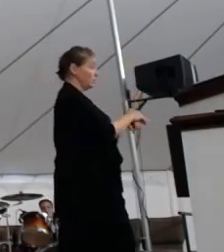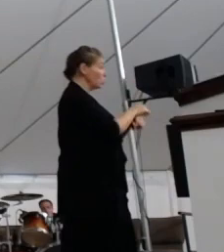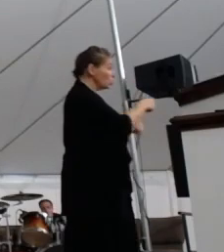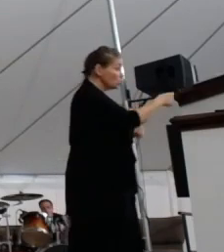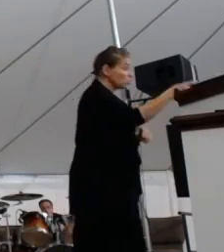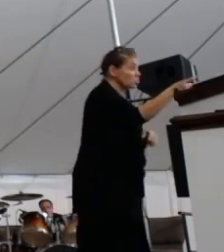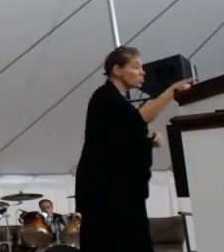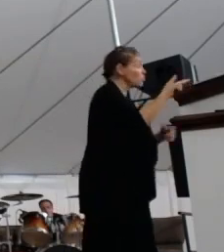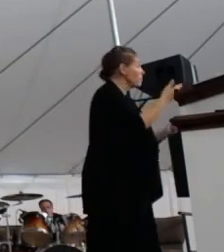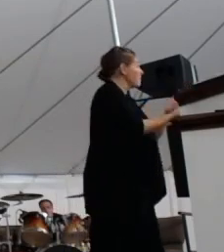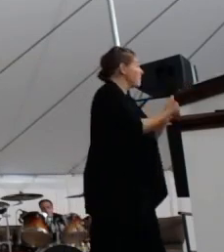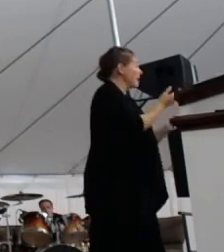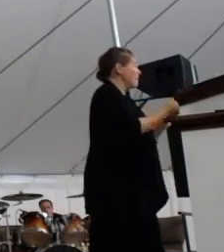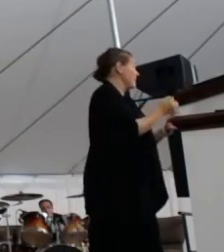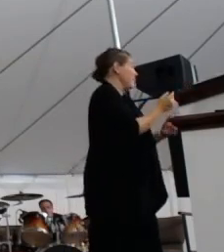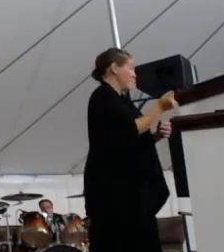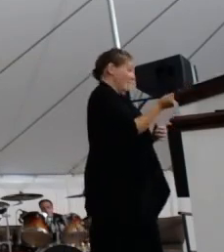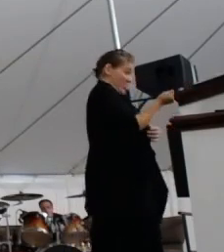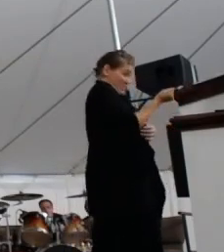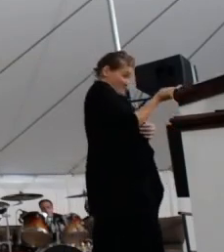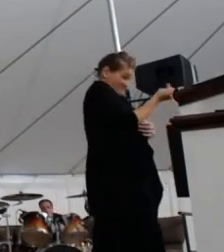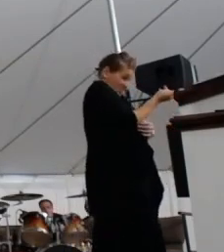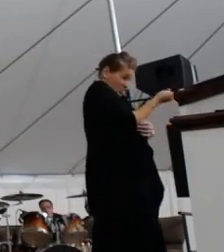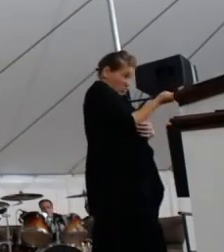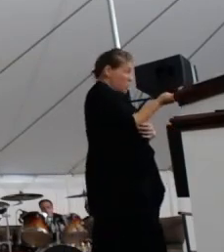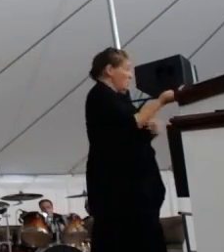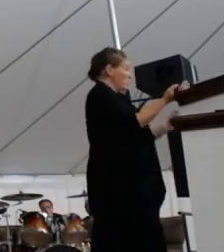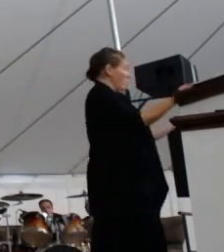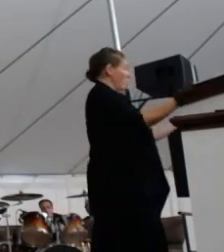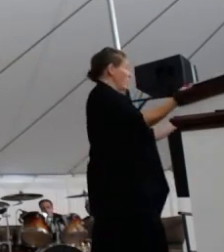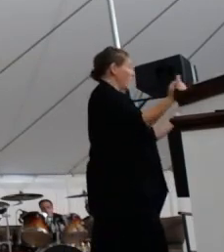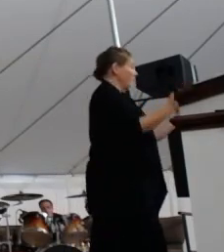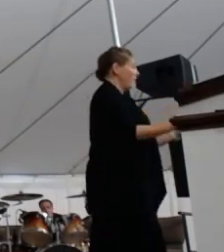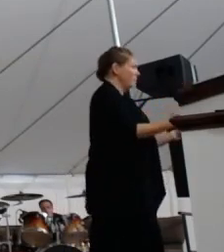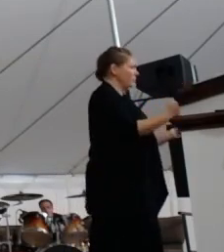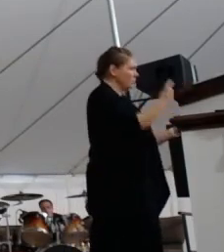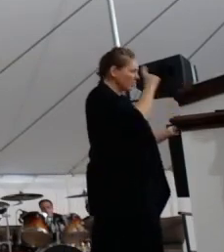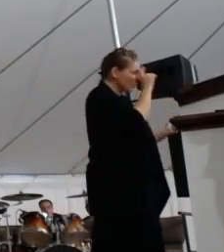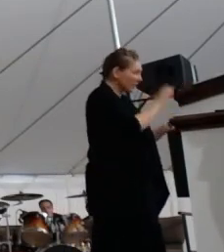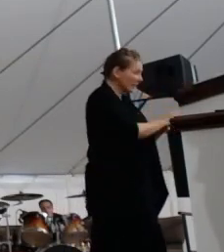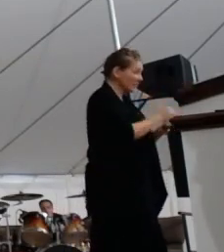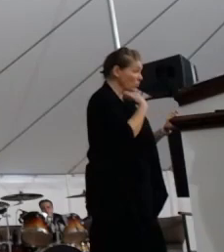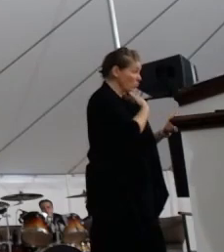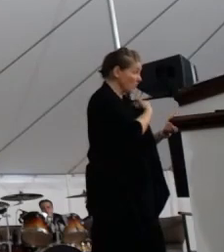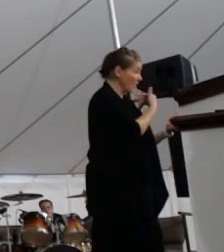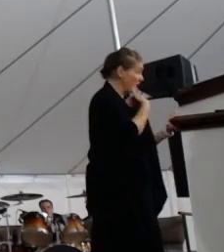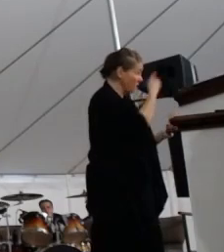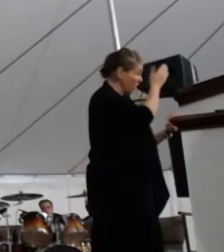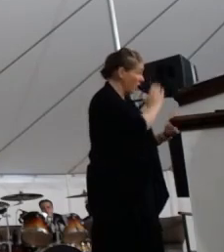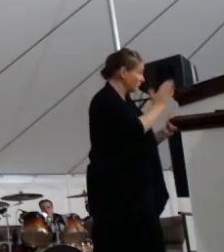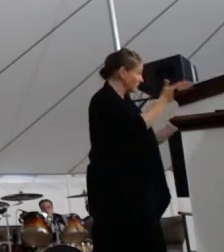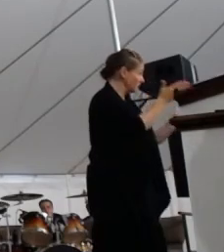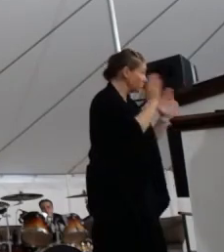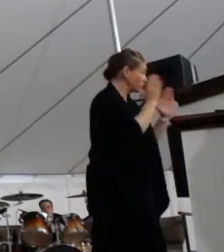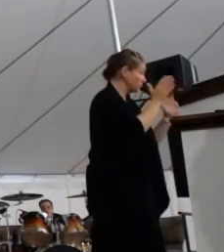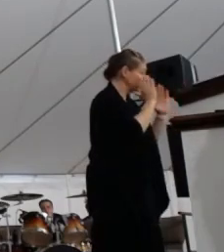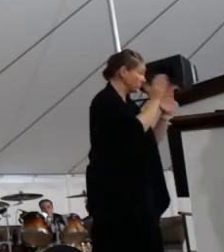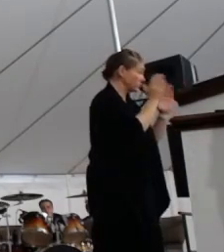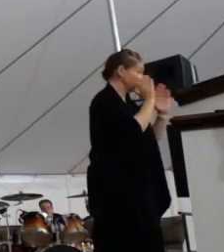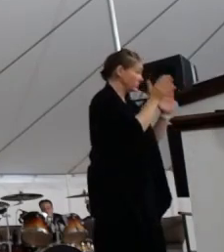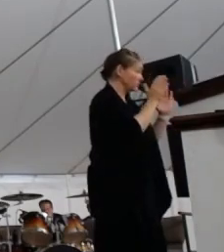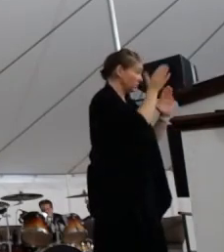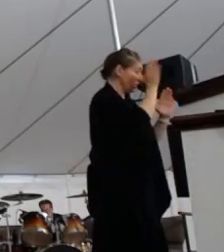may very well be some of the few that have came. Do you believe we have God's undivided attention?